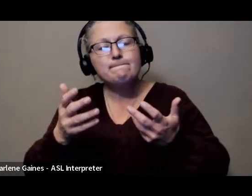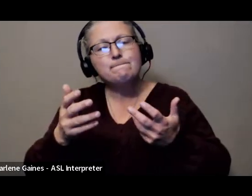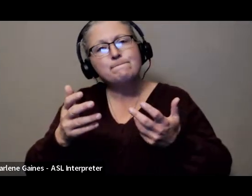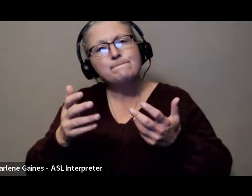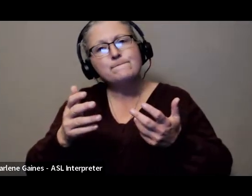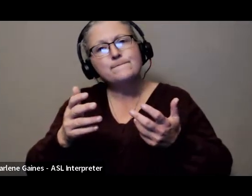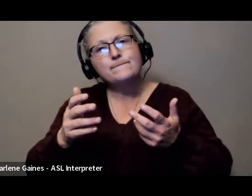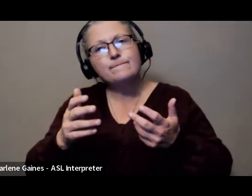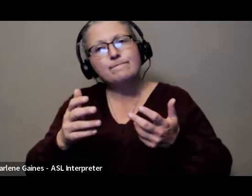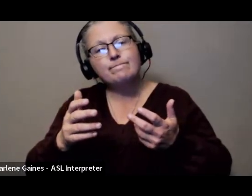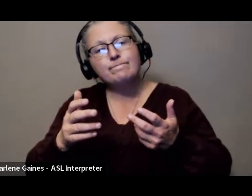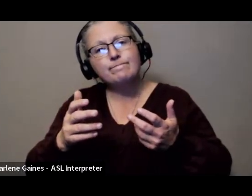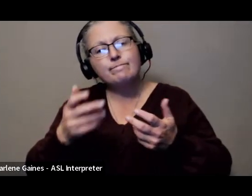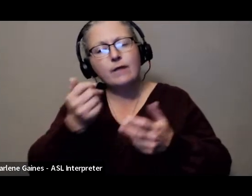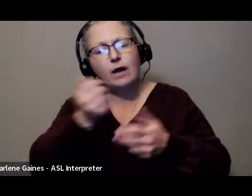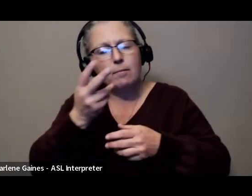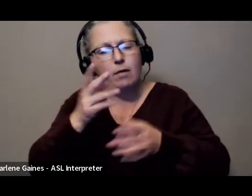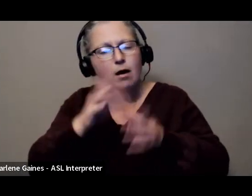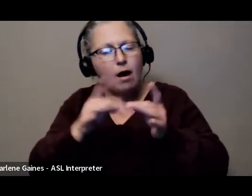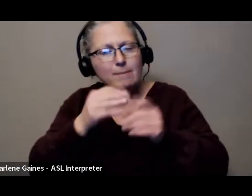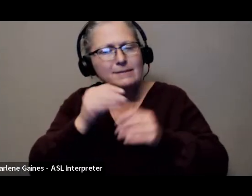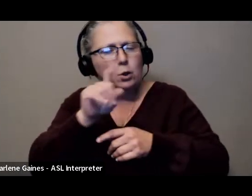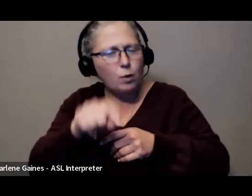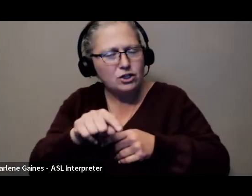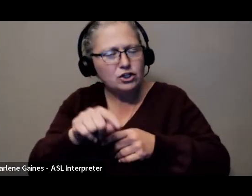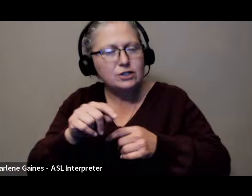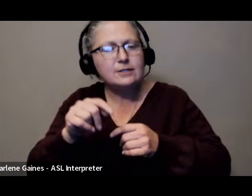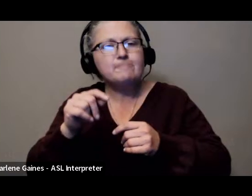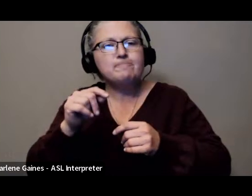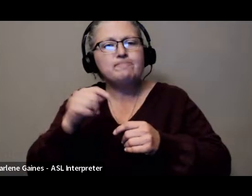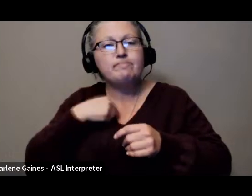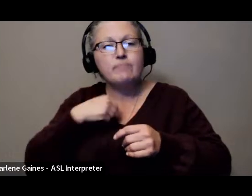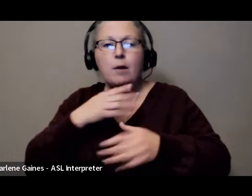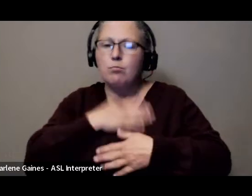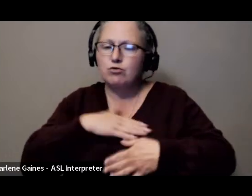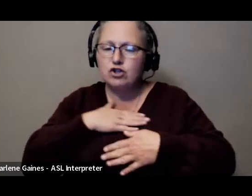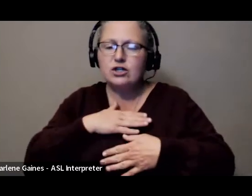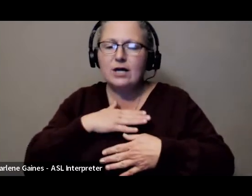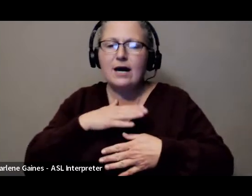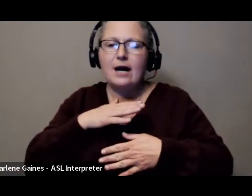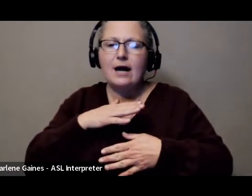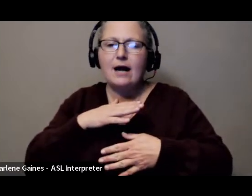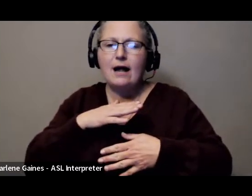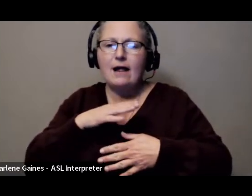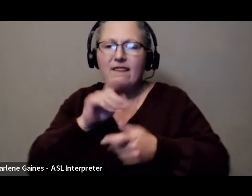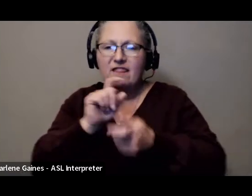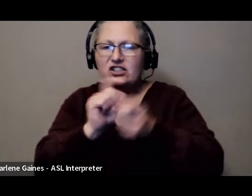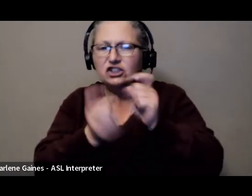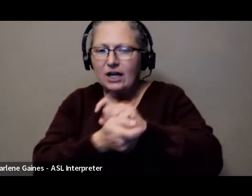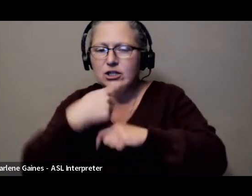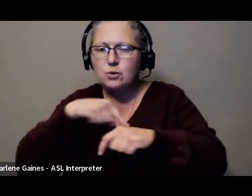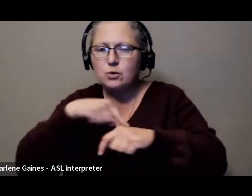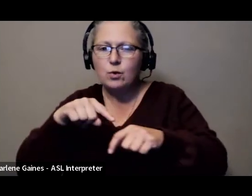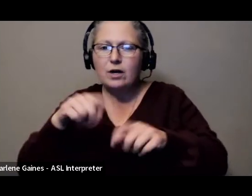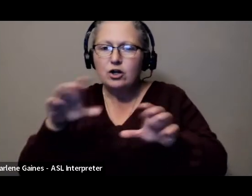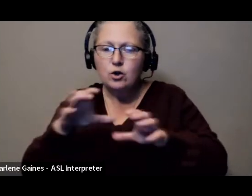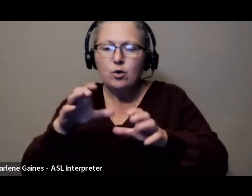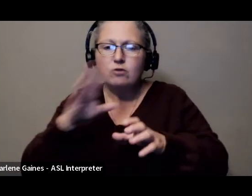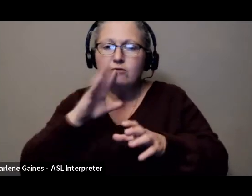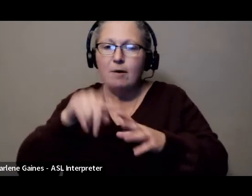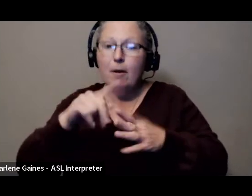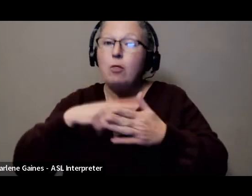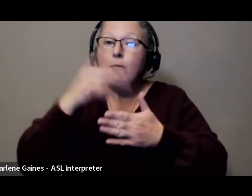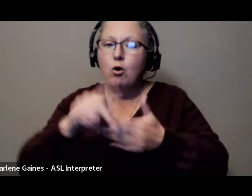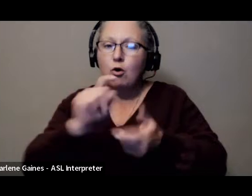couple comments and a couple questions. So I really appreciate the shifts that we're making when you talk about the program